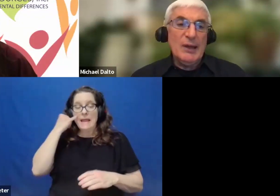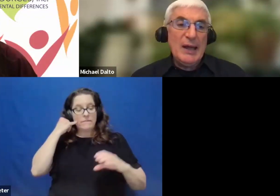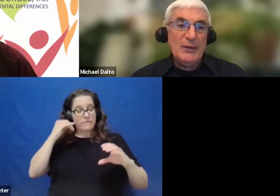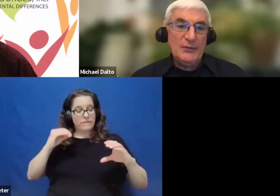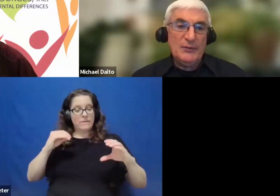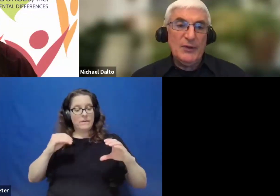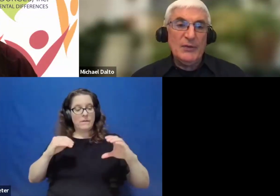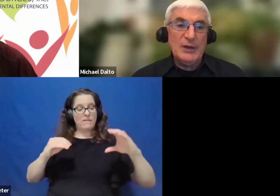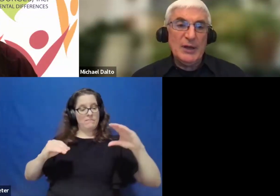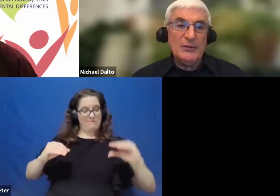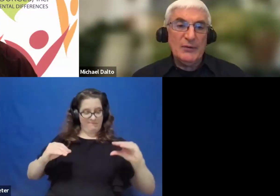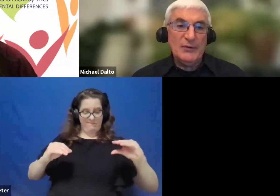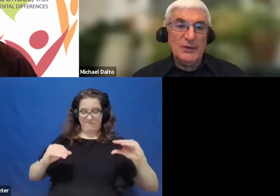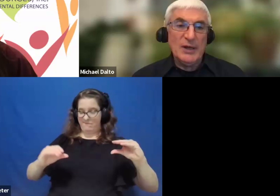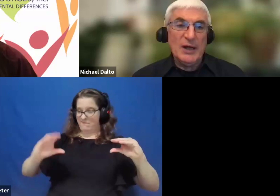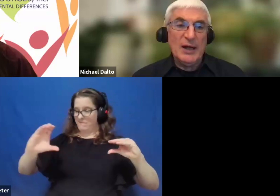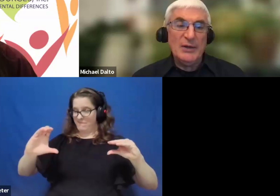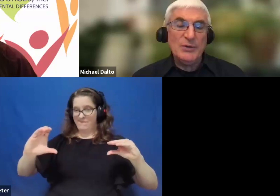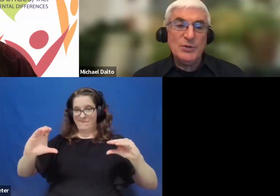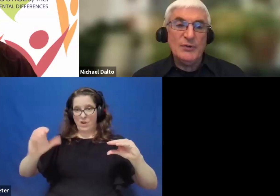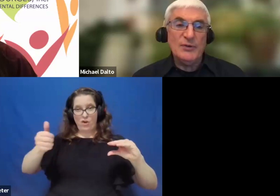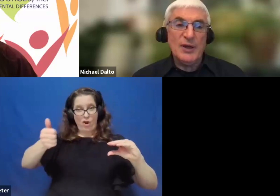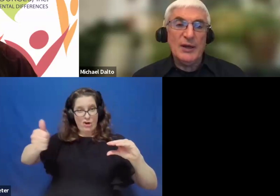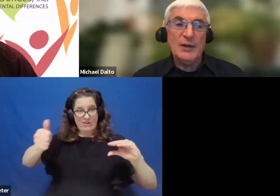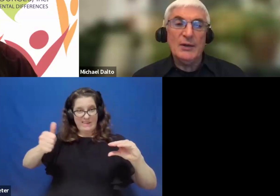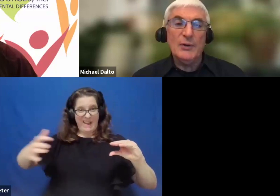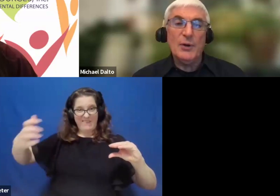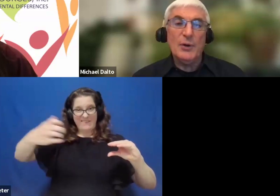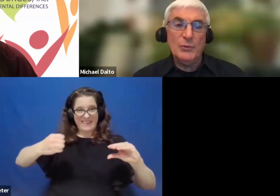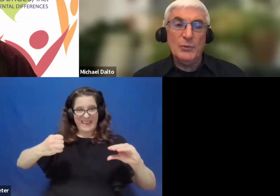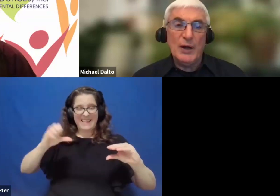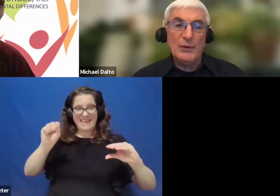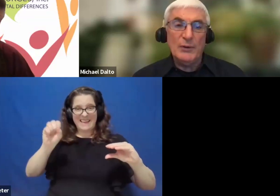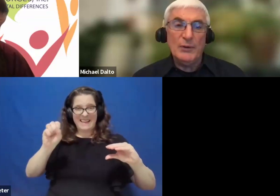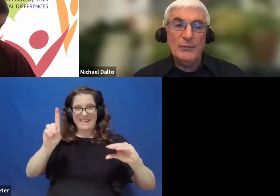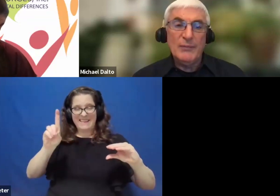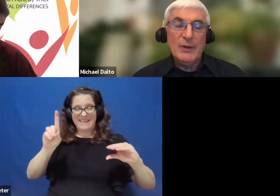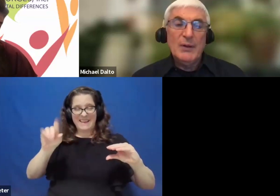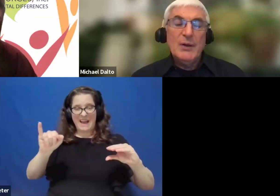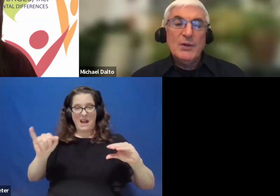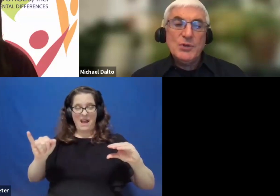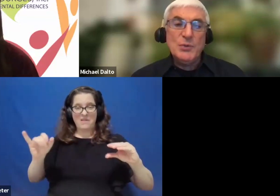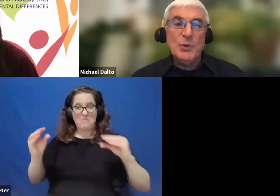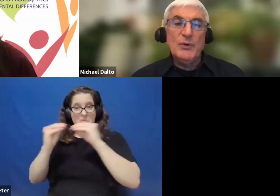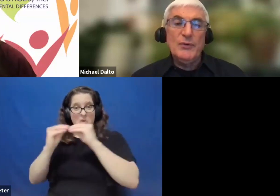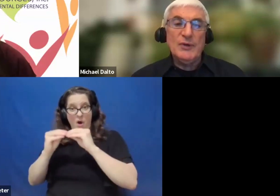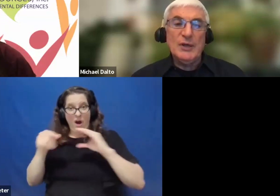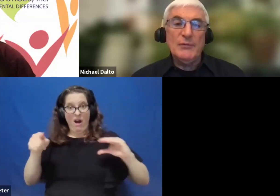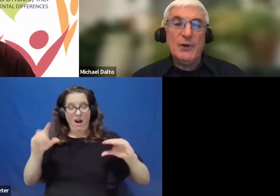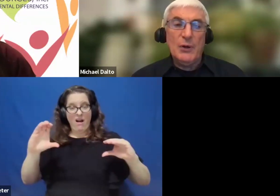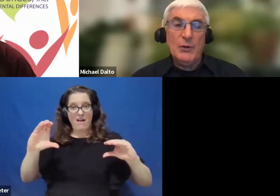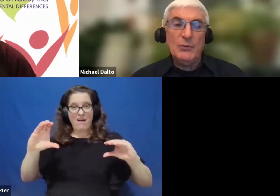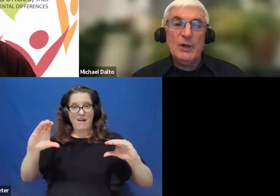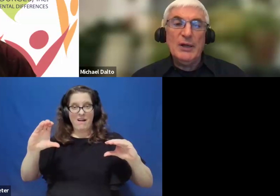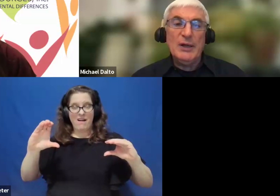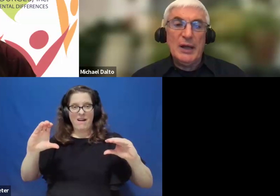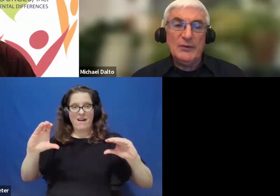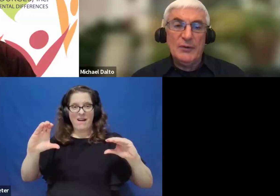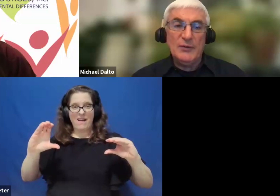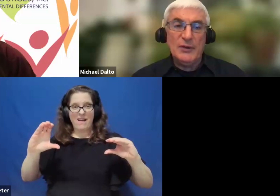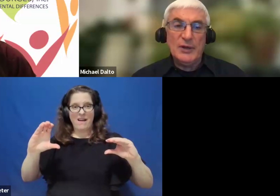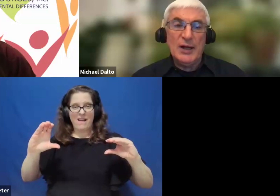is less than the SSDI she's getting on her own record, she will receive